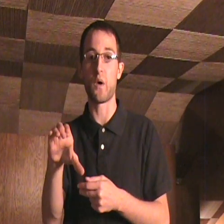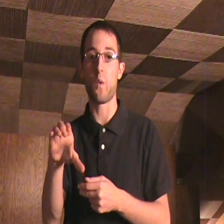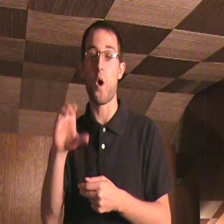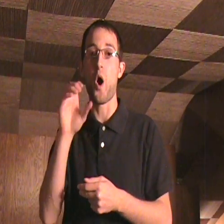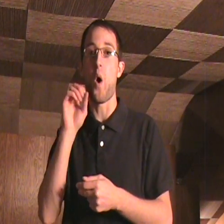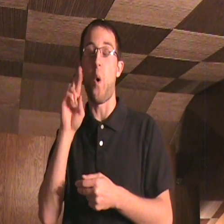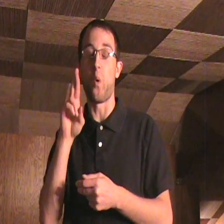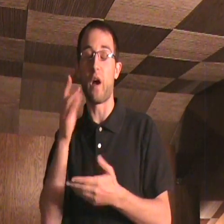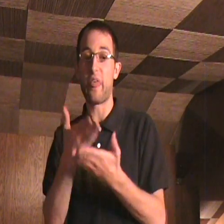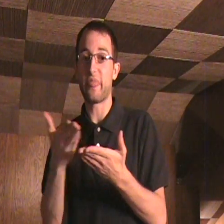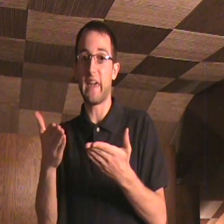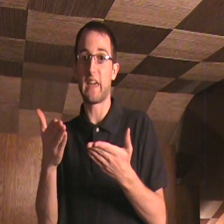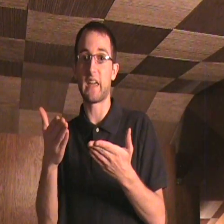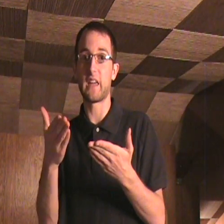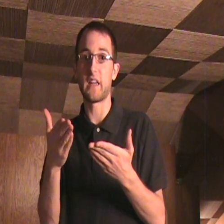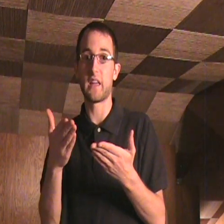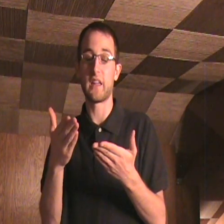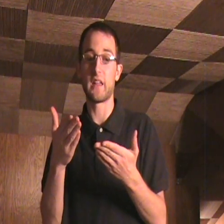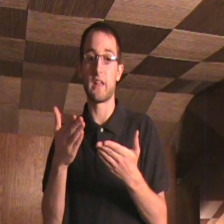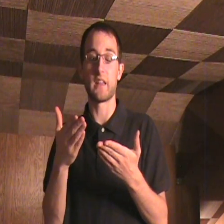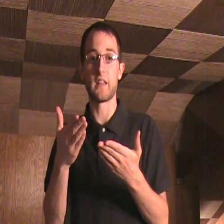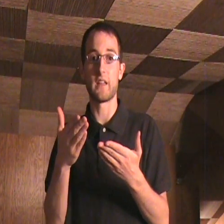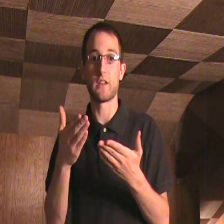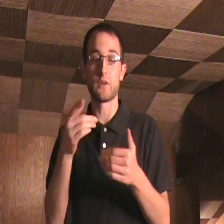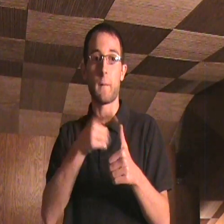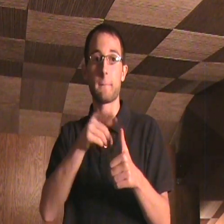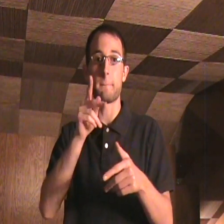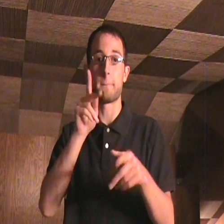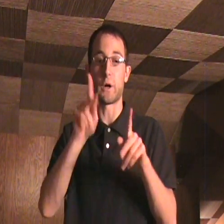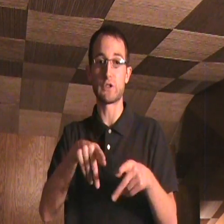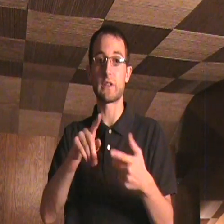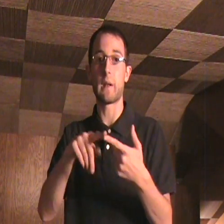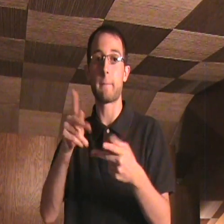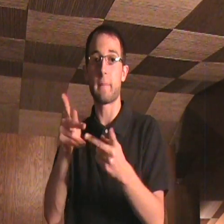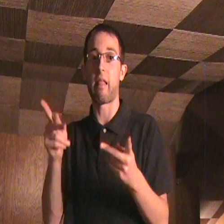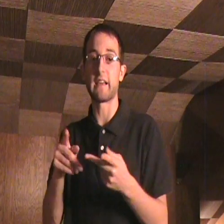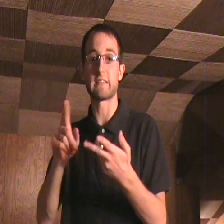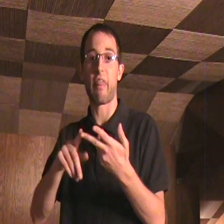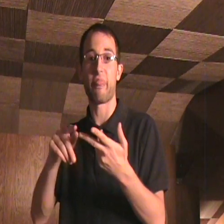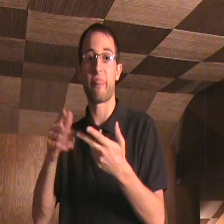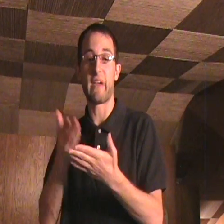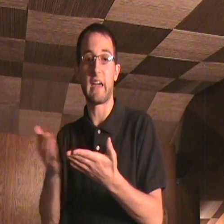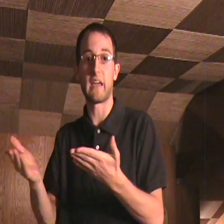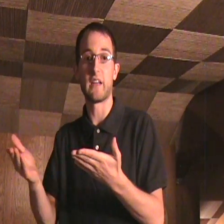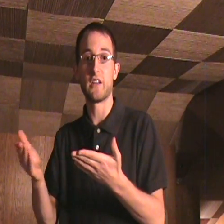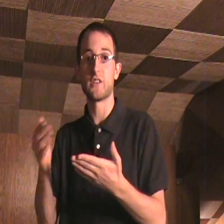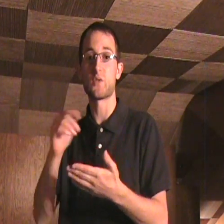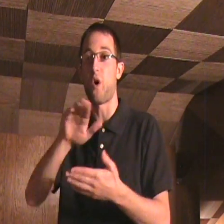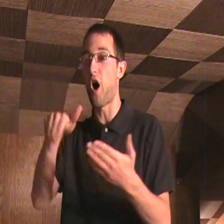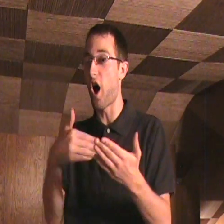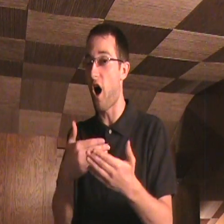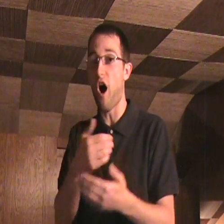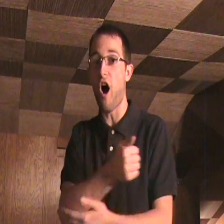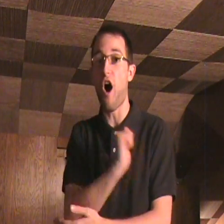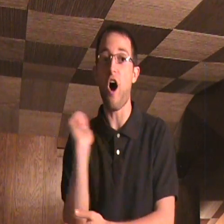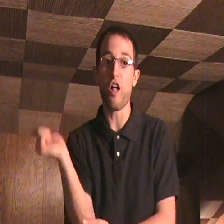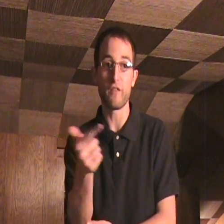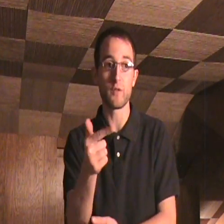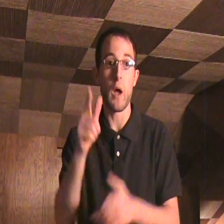thing. Now, every single person in this class will get a picture taken of them. We're going to think of some different